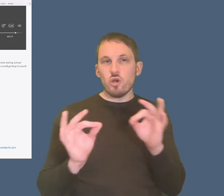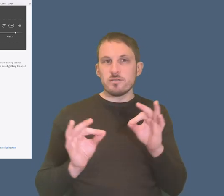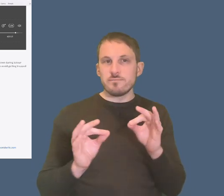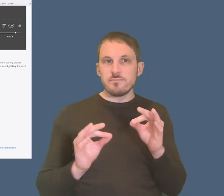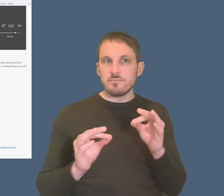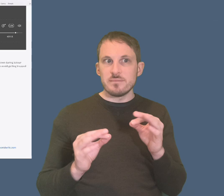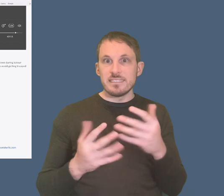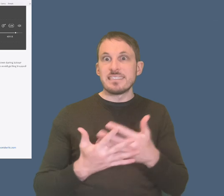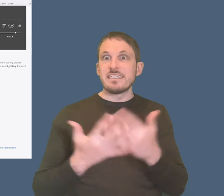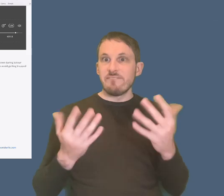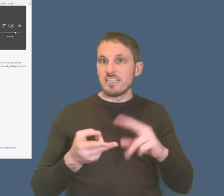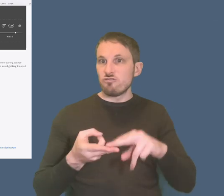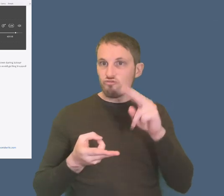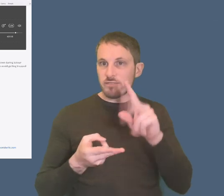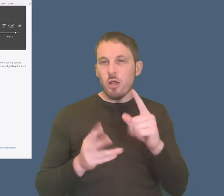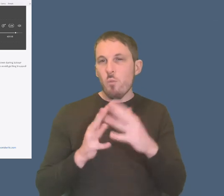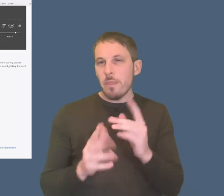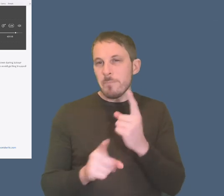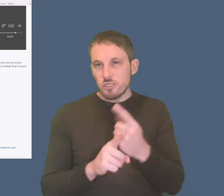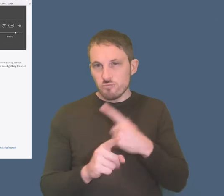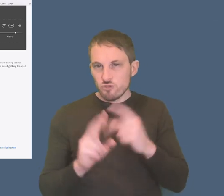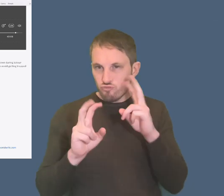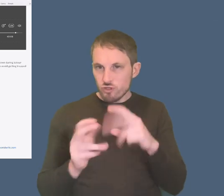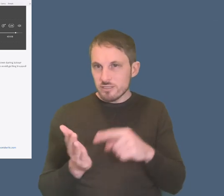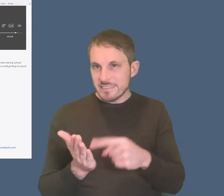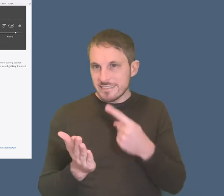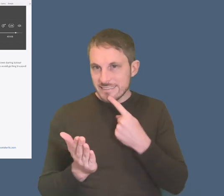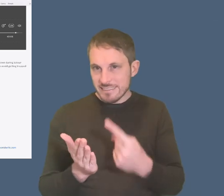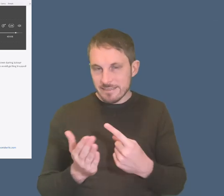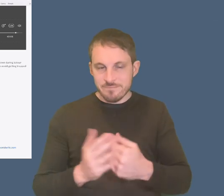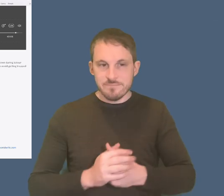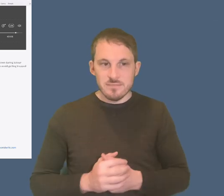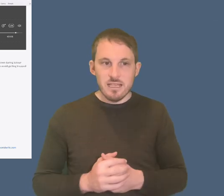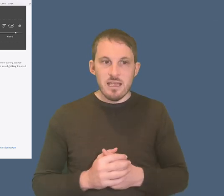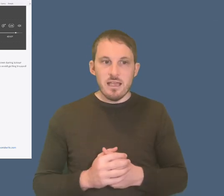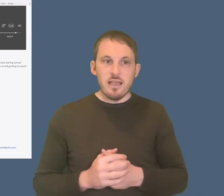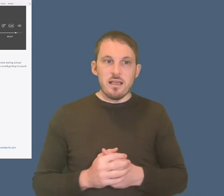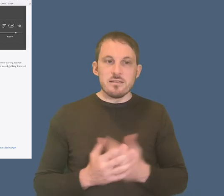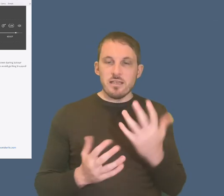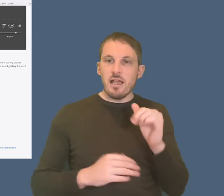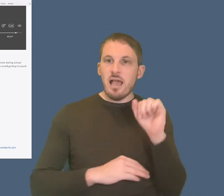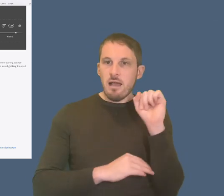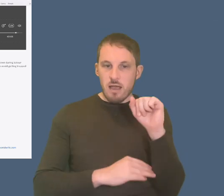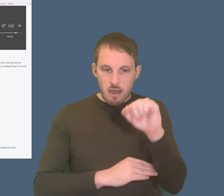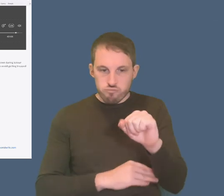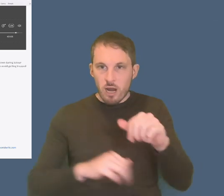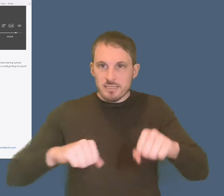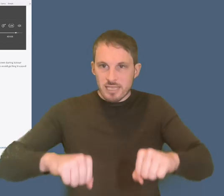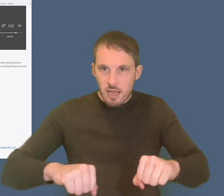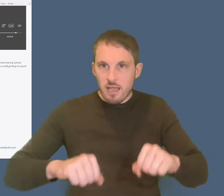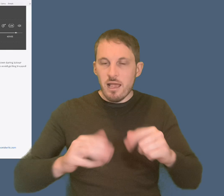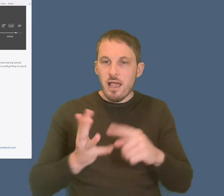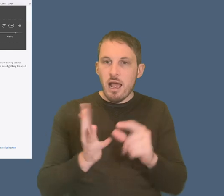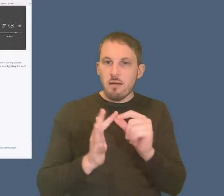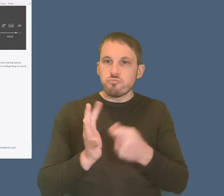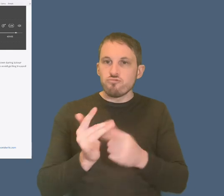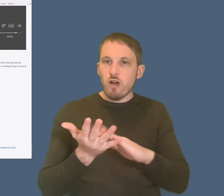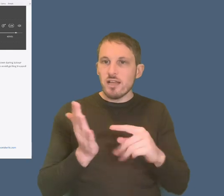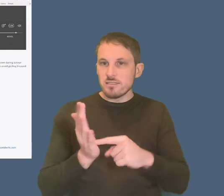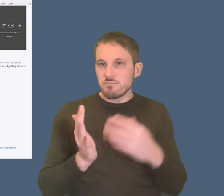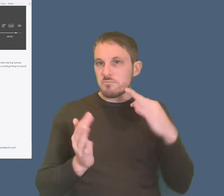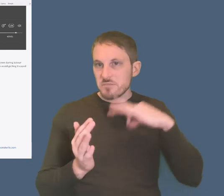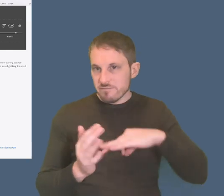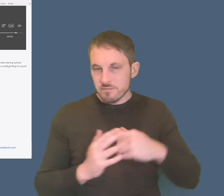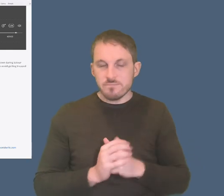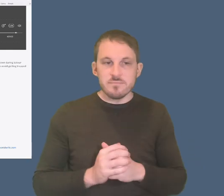mentioning because that's where the research sits. So what did we cover today? Basically, this is something that I've been passionate about